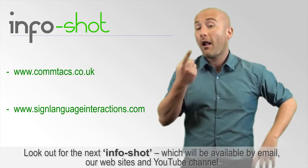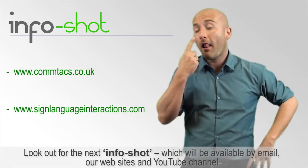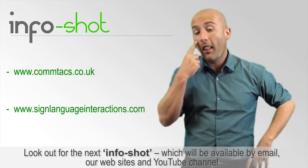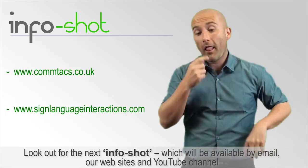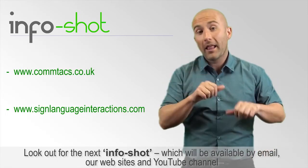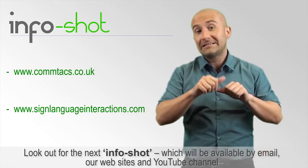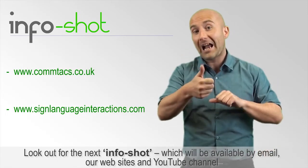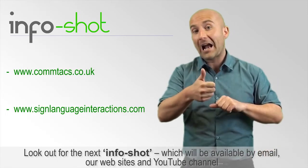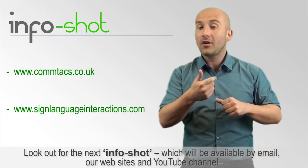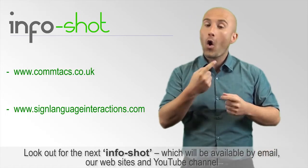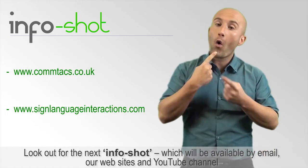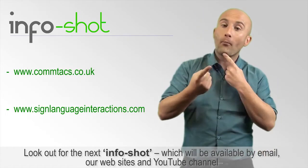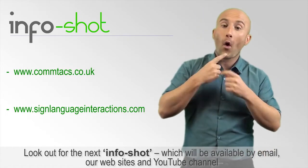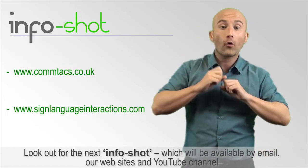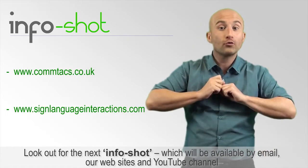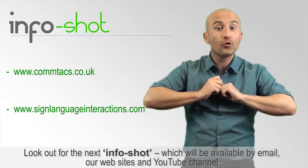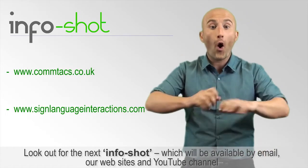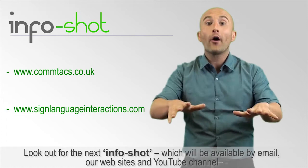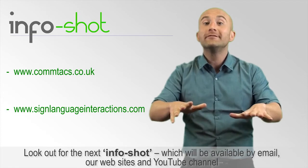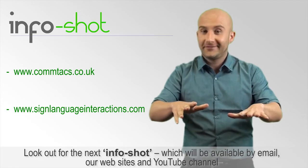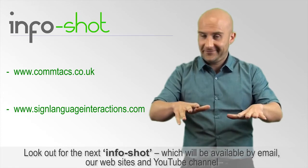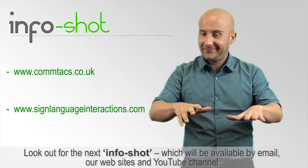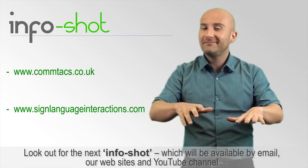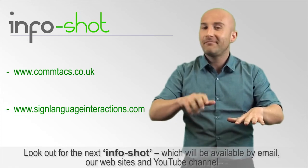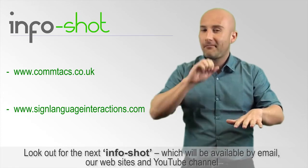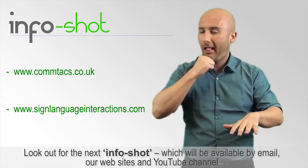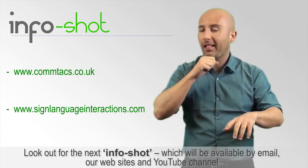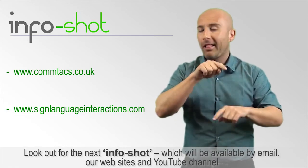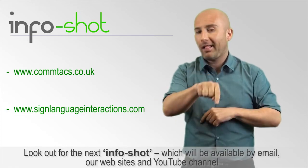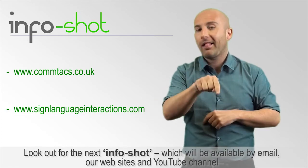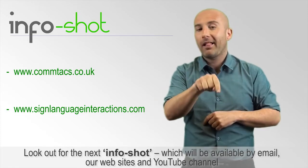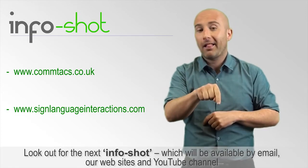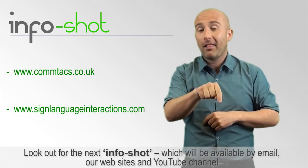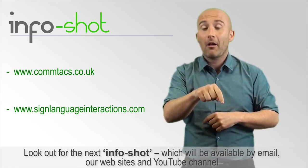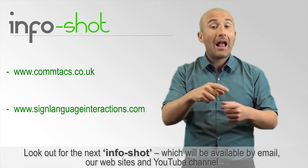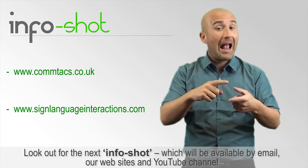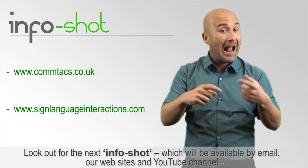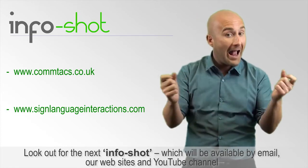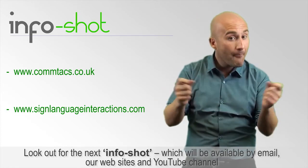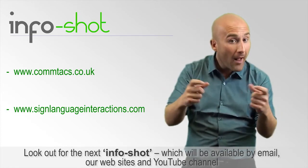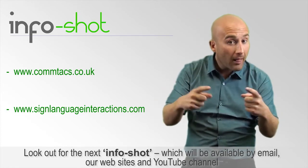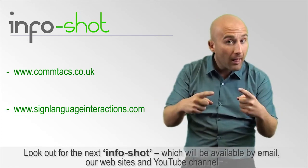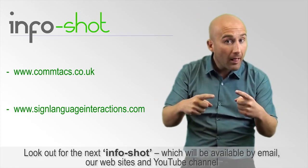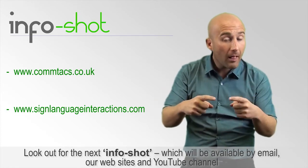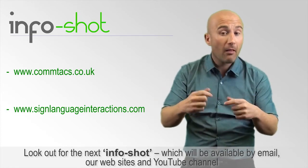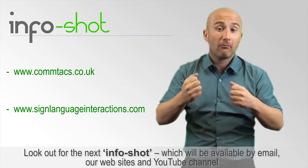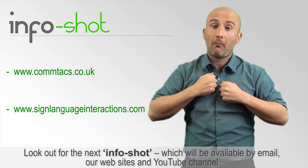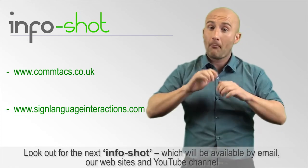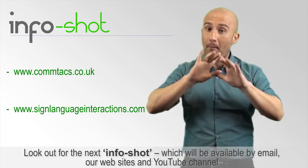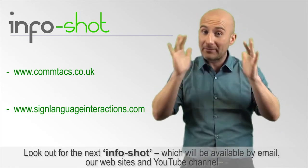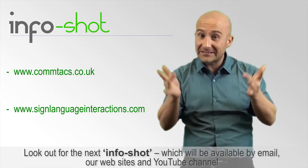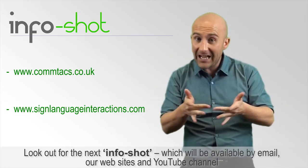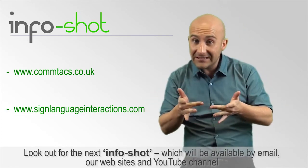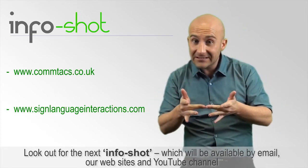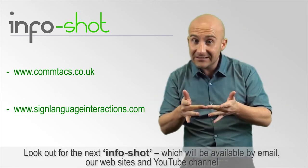Look out for the next Infoshot, which will be available by email, our website, and YouTube